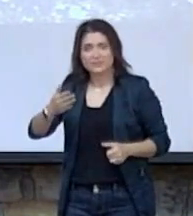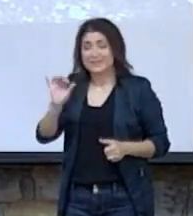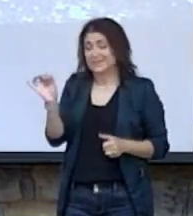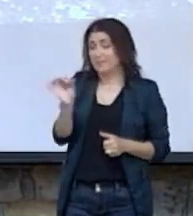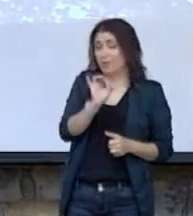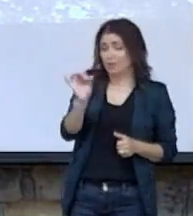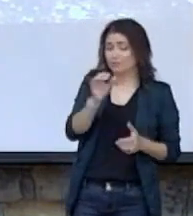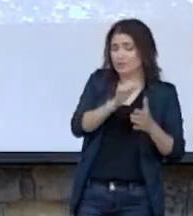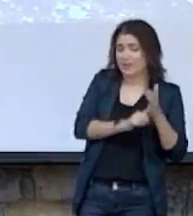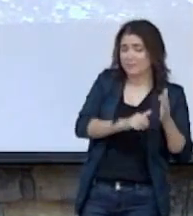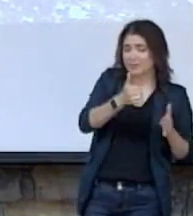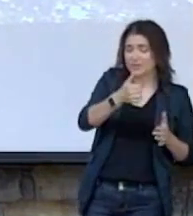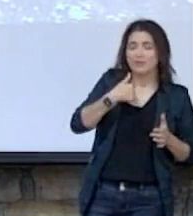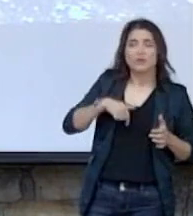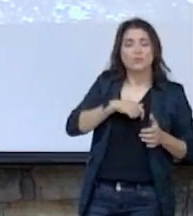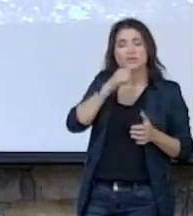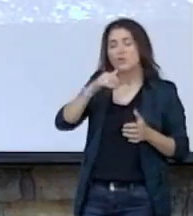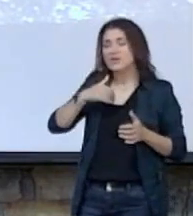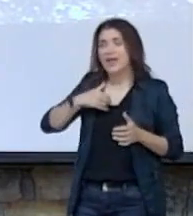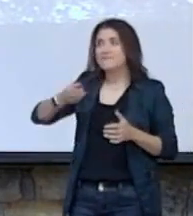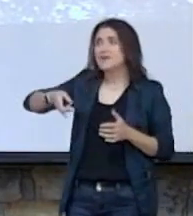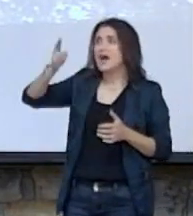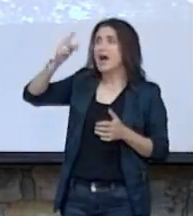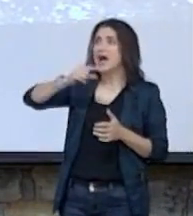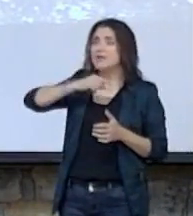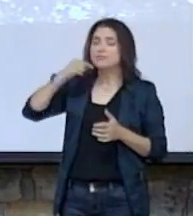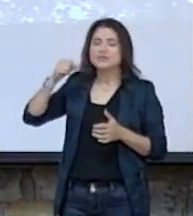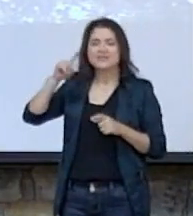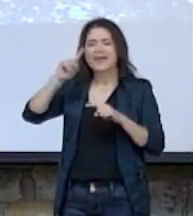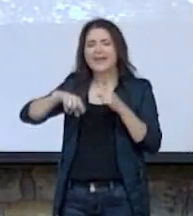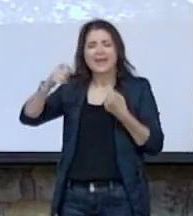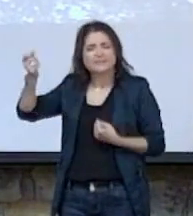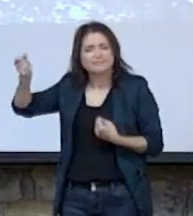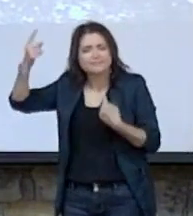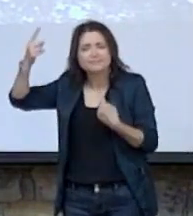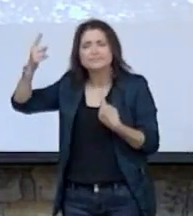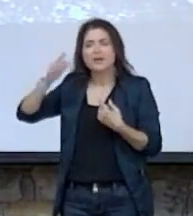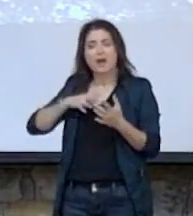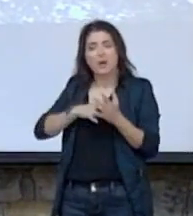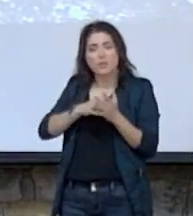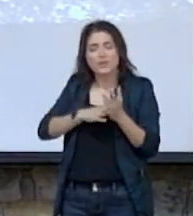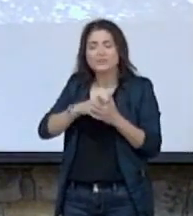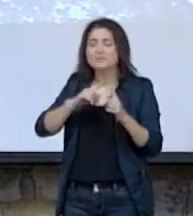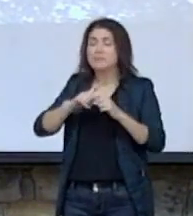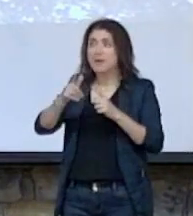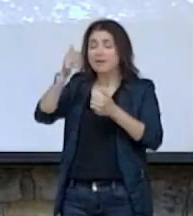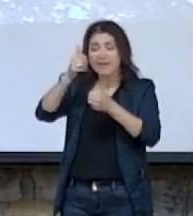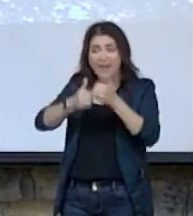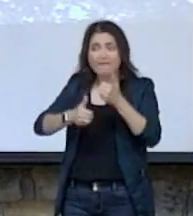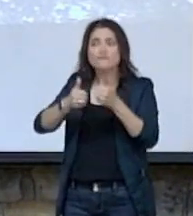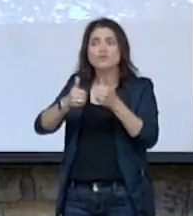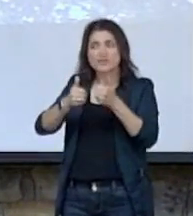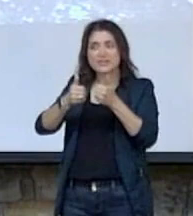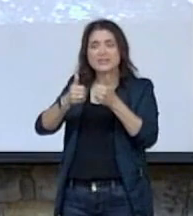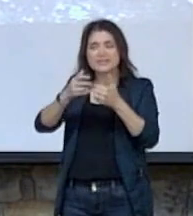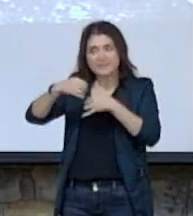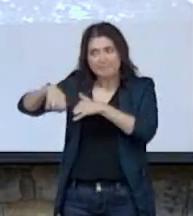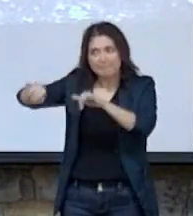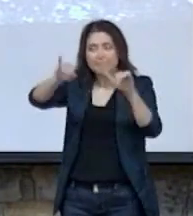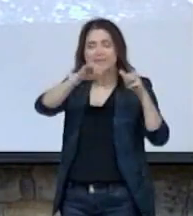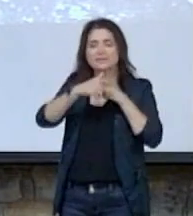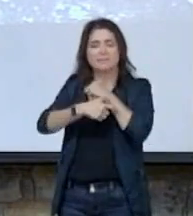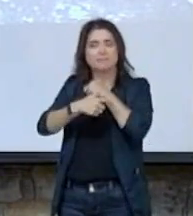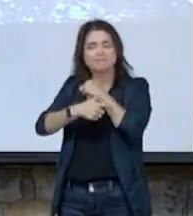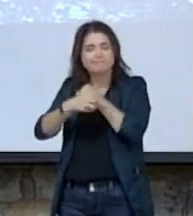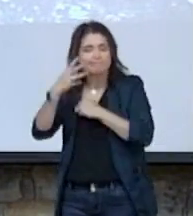For we do not have a high priest who is unable to sympathize with our weaknesses, but one who in every respect has been tempted as we are, yet without